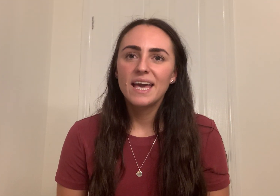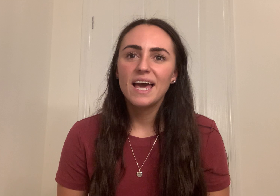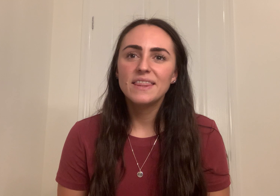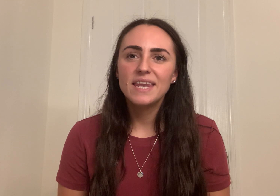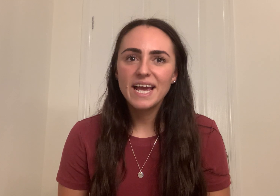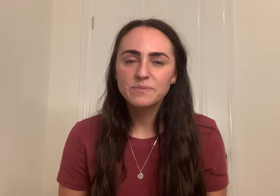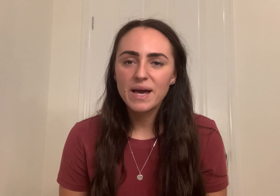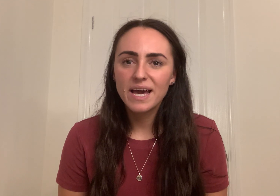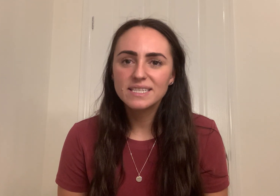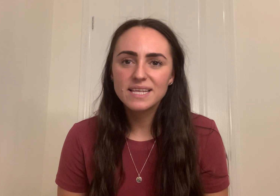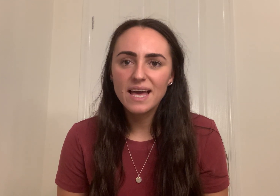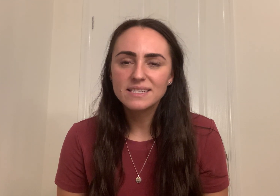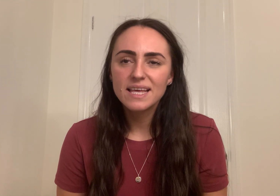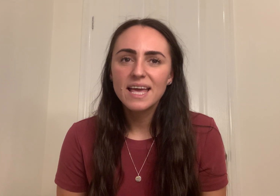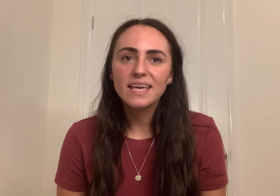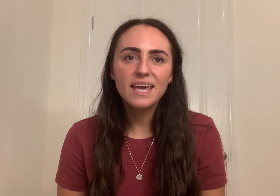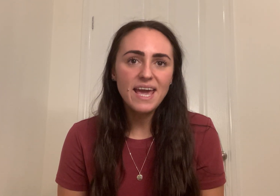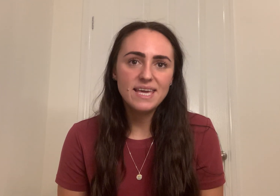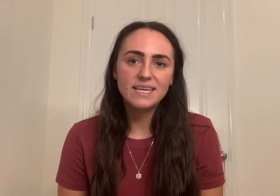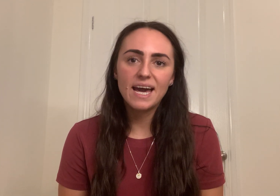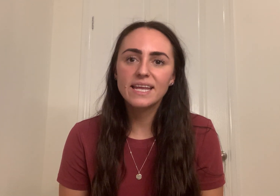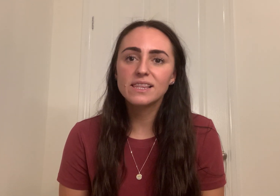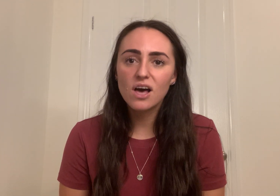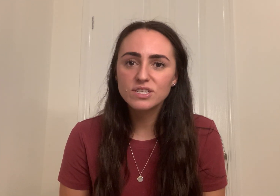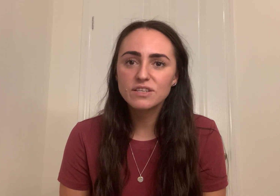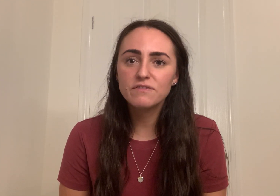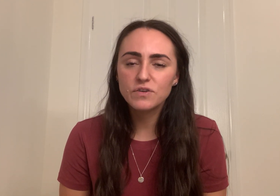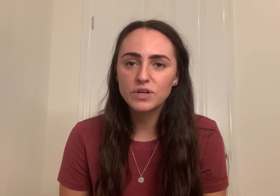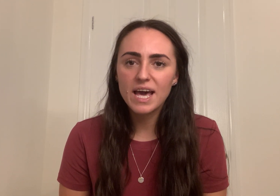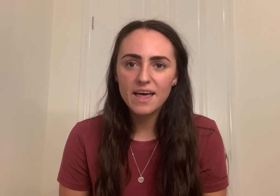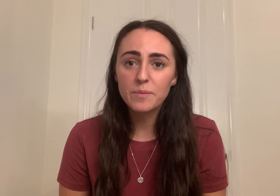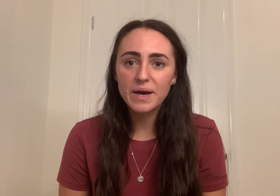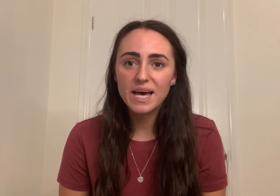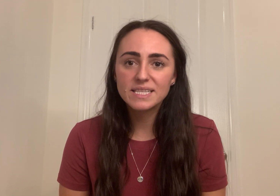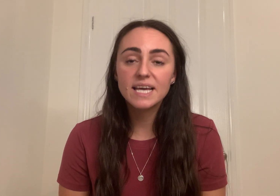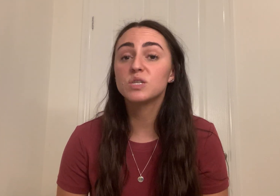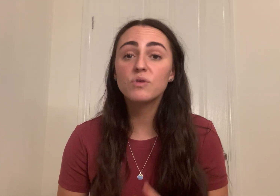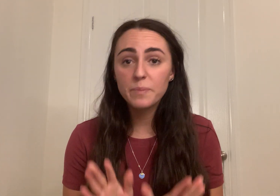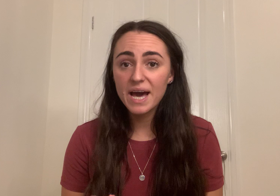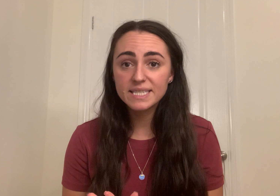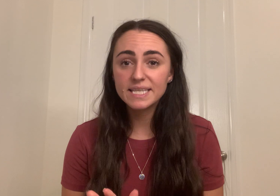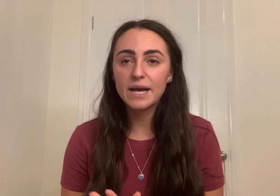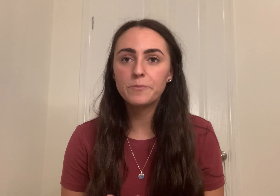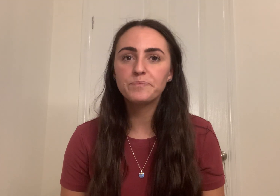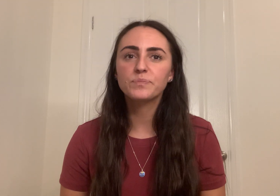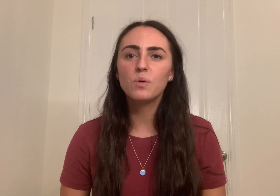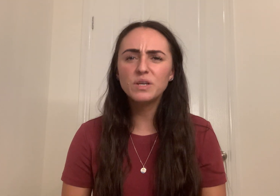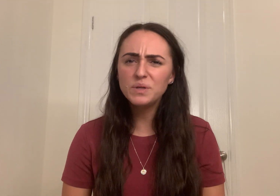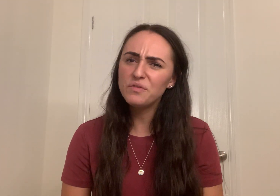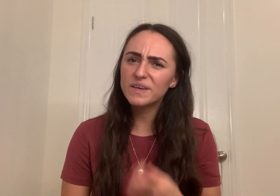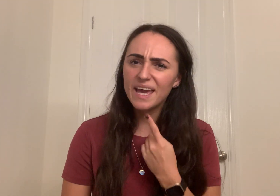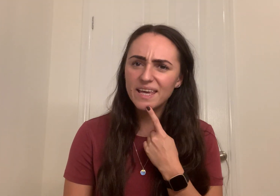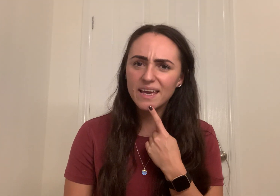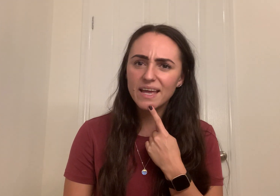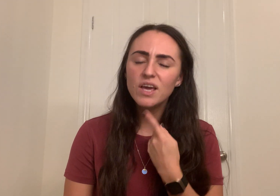And the next part, it says, Cake had lots of fun at the party. So we're at the party now. What do we do for cake again?